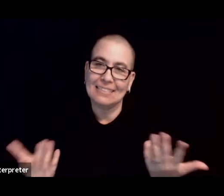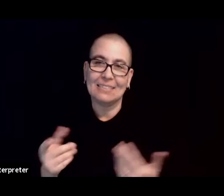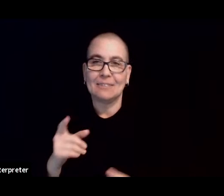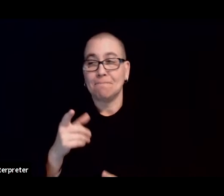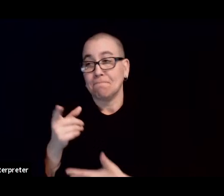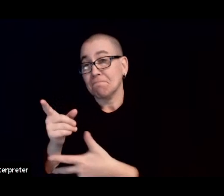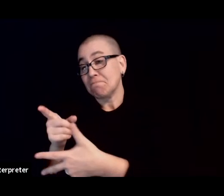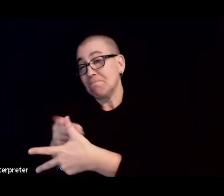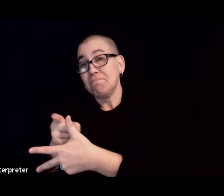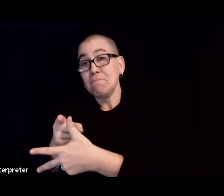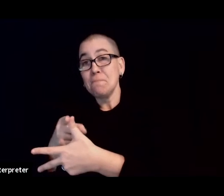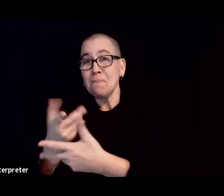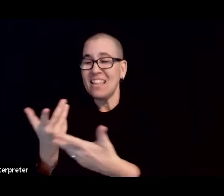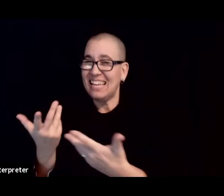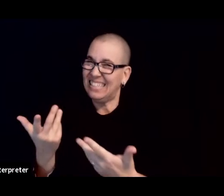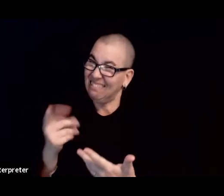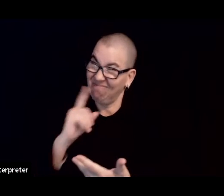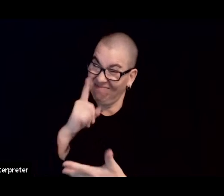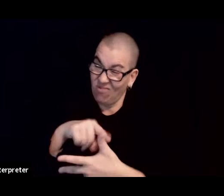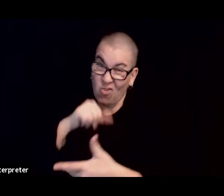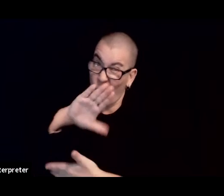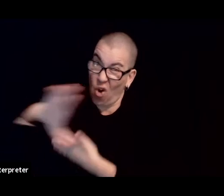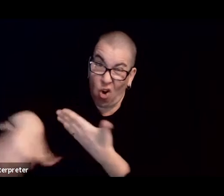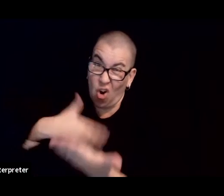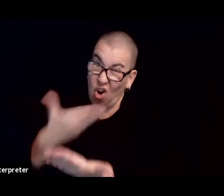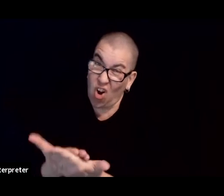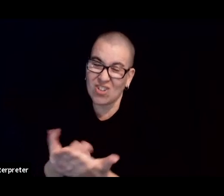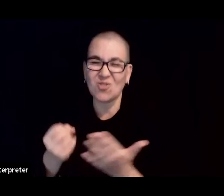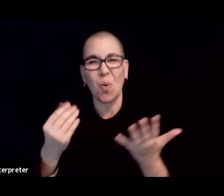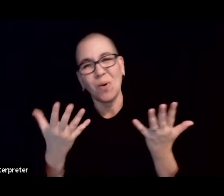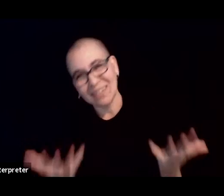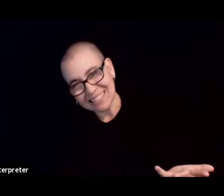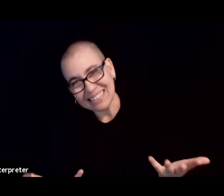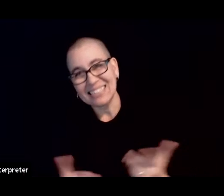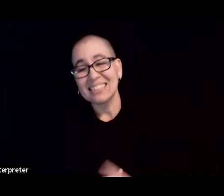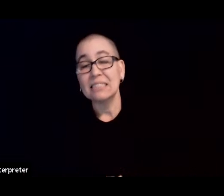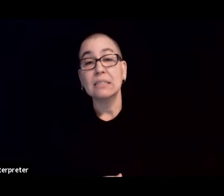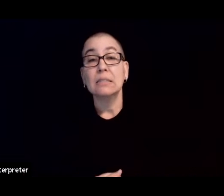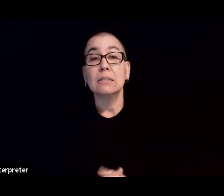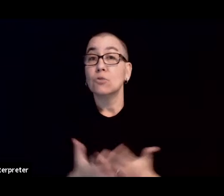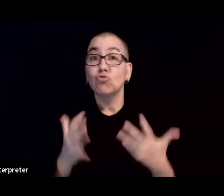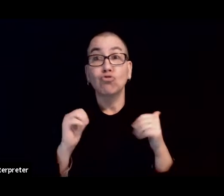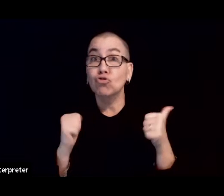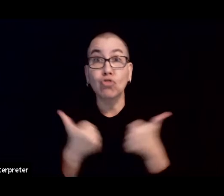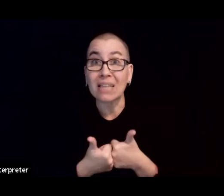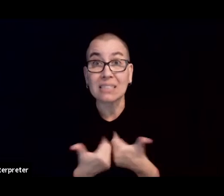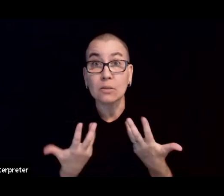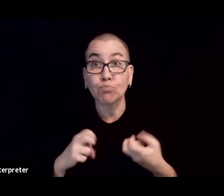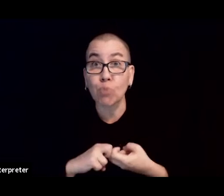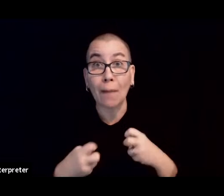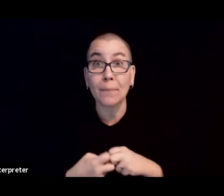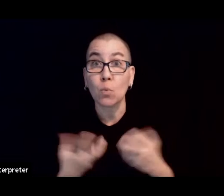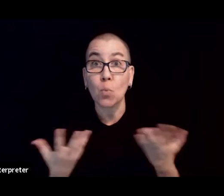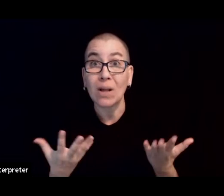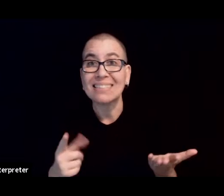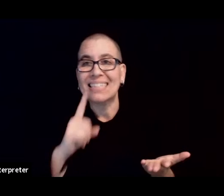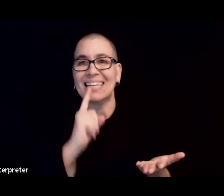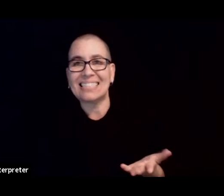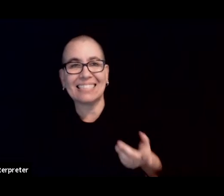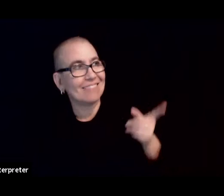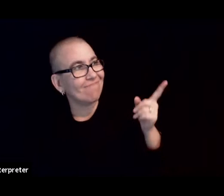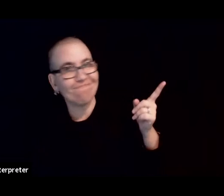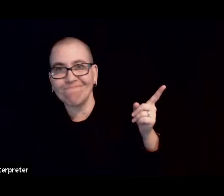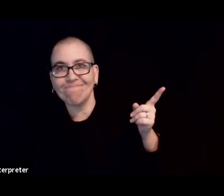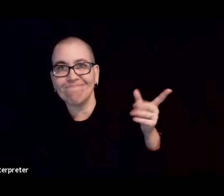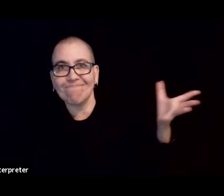category. But the fundamental problem, as Chris has said, is just that the supply is so limited that nobody's getting as much